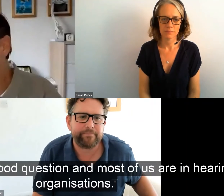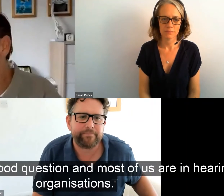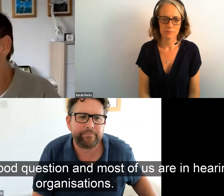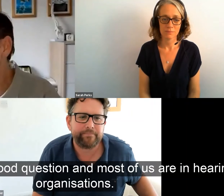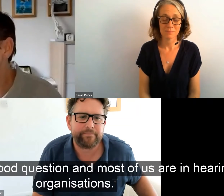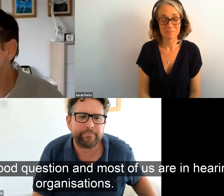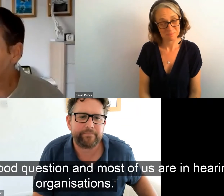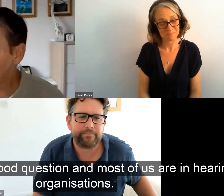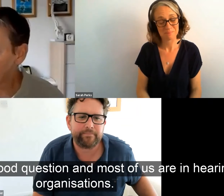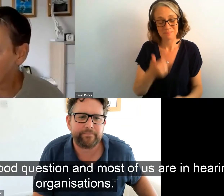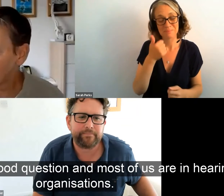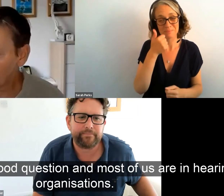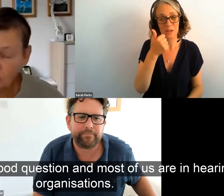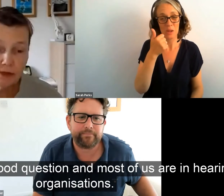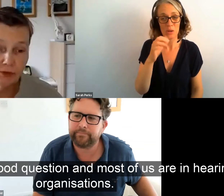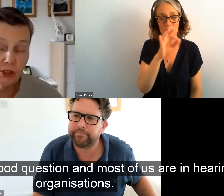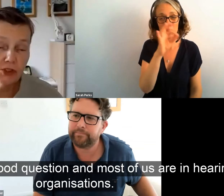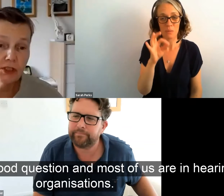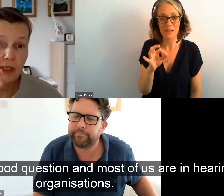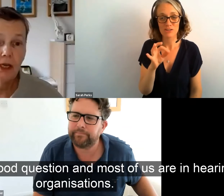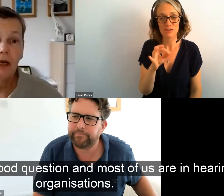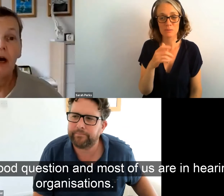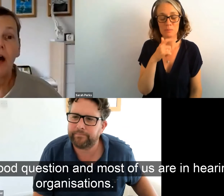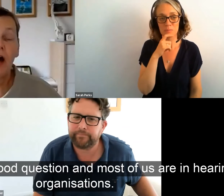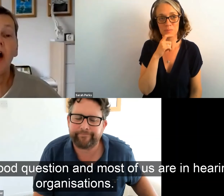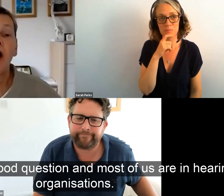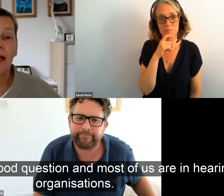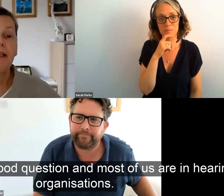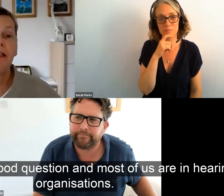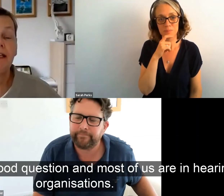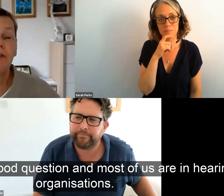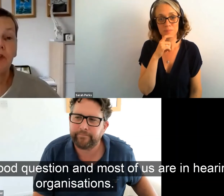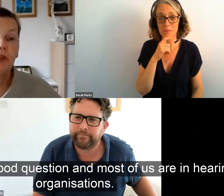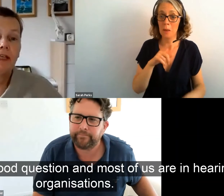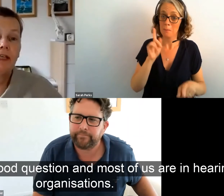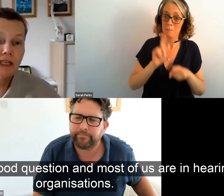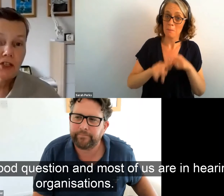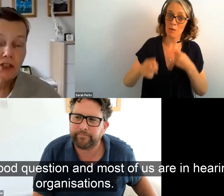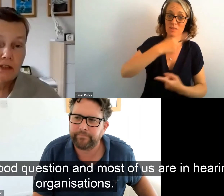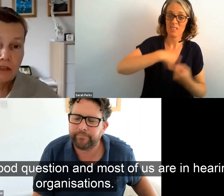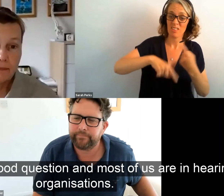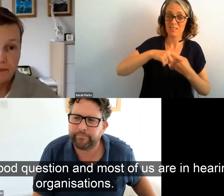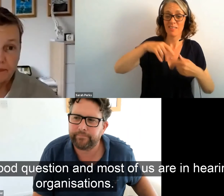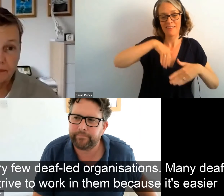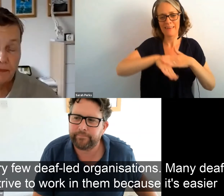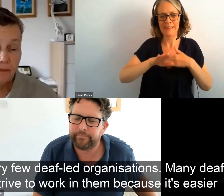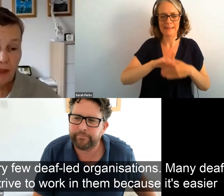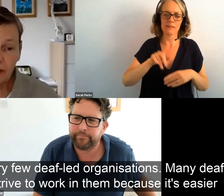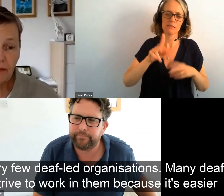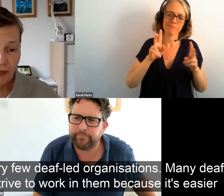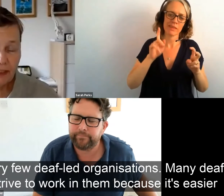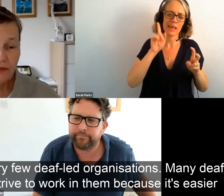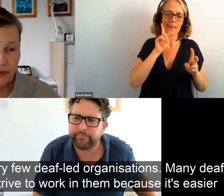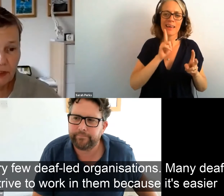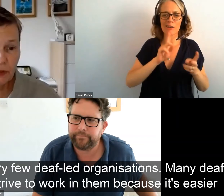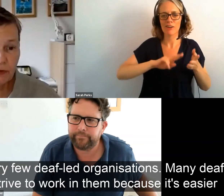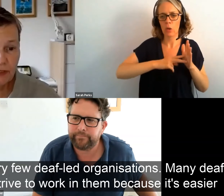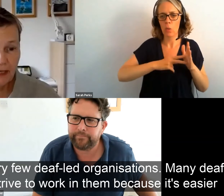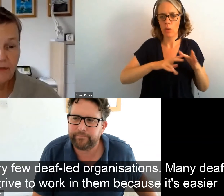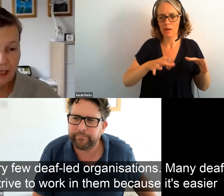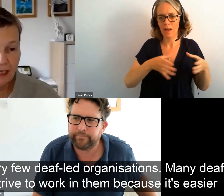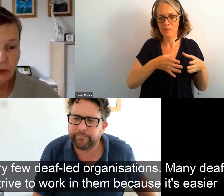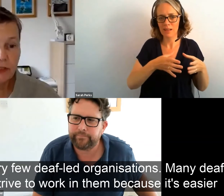That's a very good question, and most of us are in hearing organisations. There are very